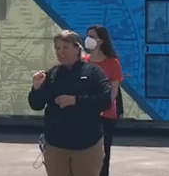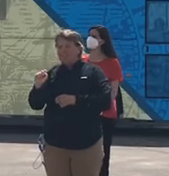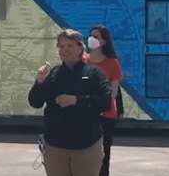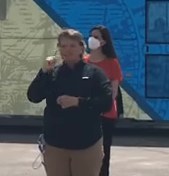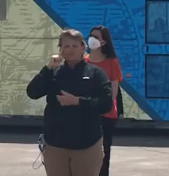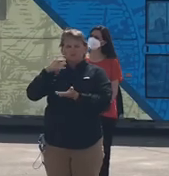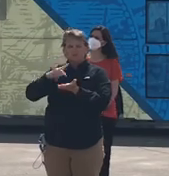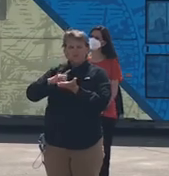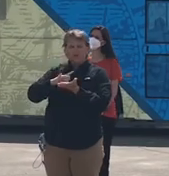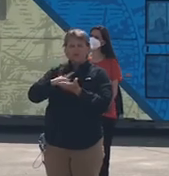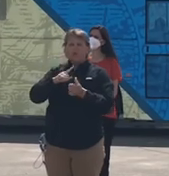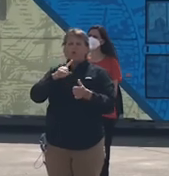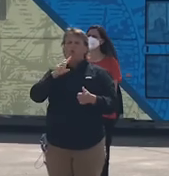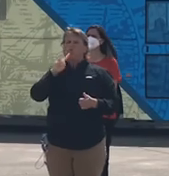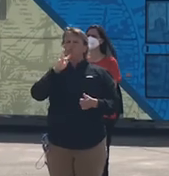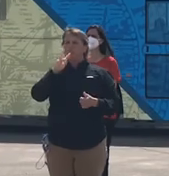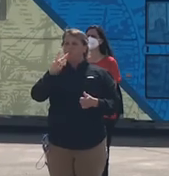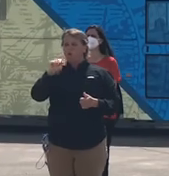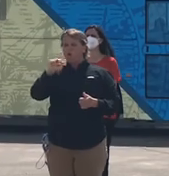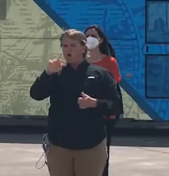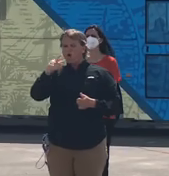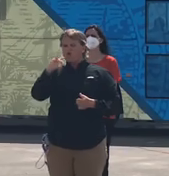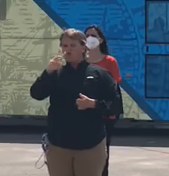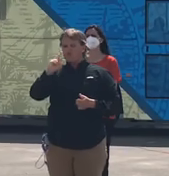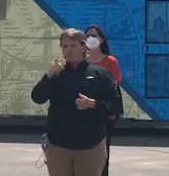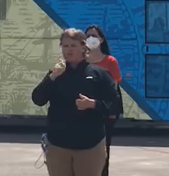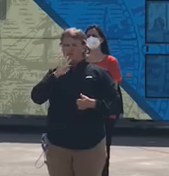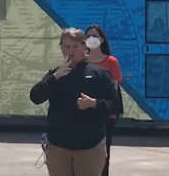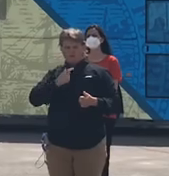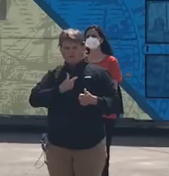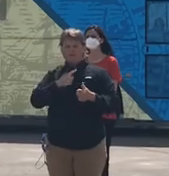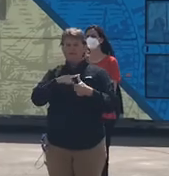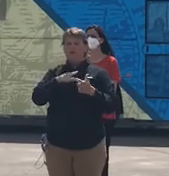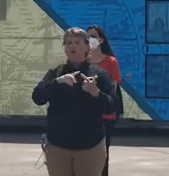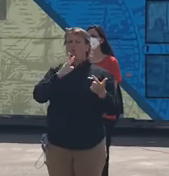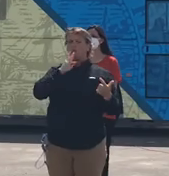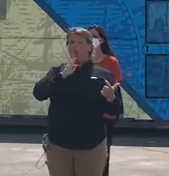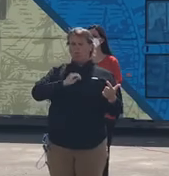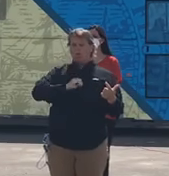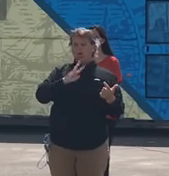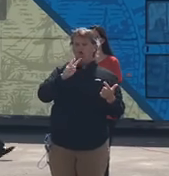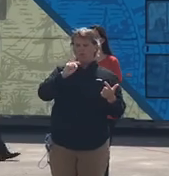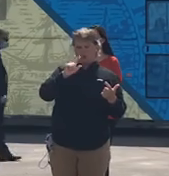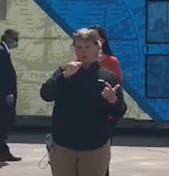relaxed the restrictions on the licensed pharmacists. They are now